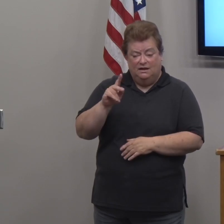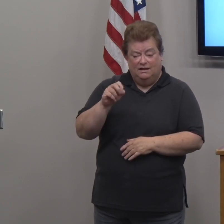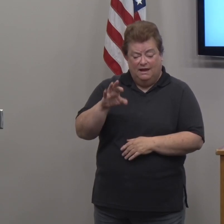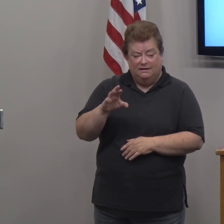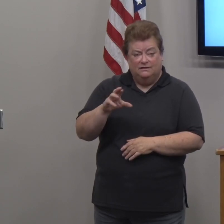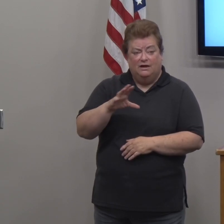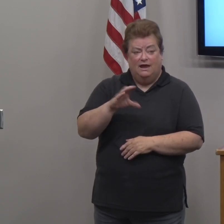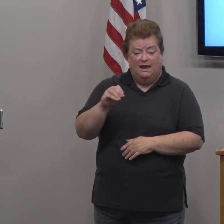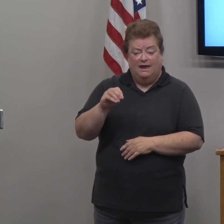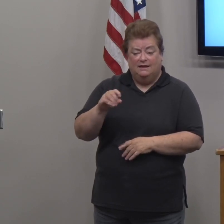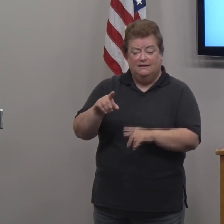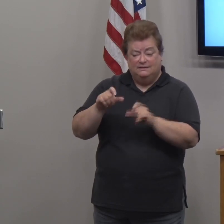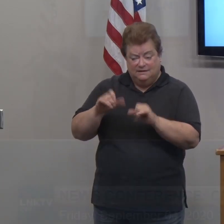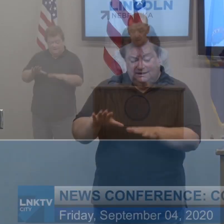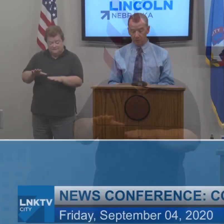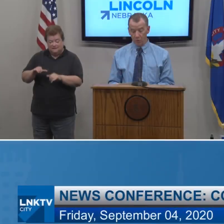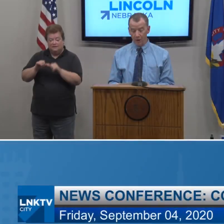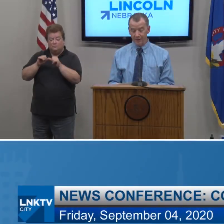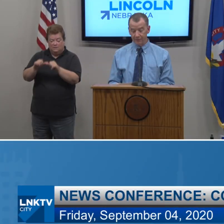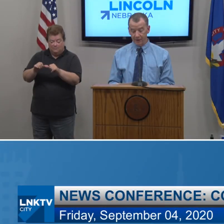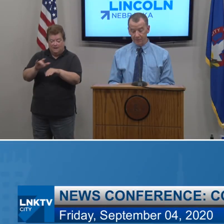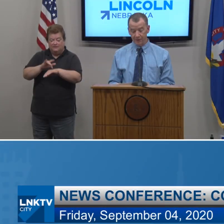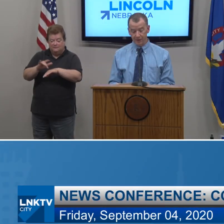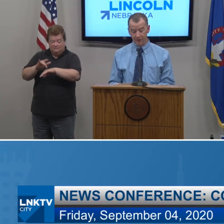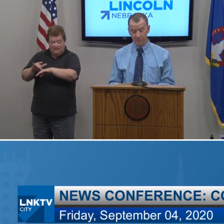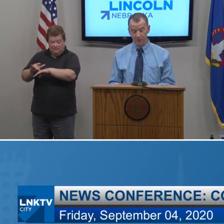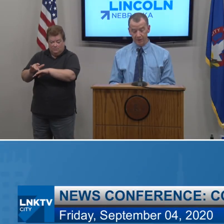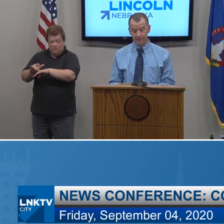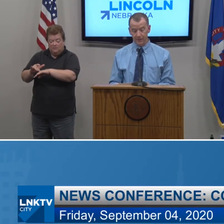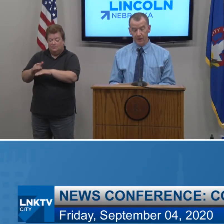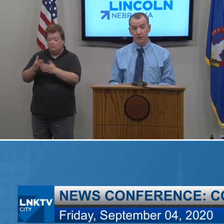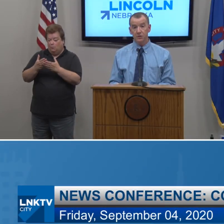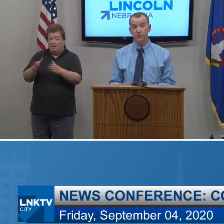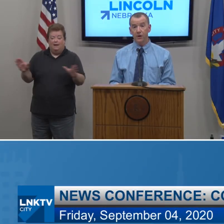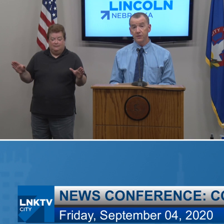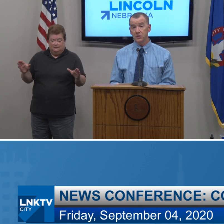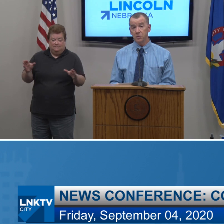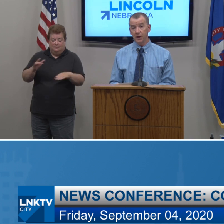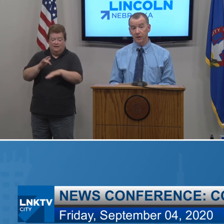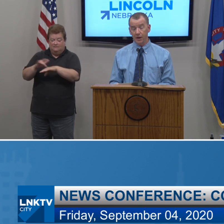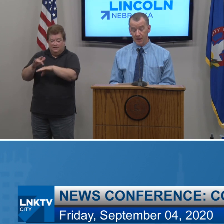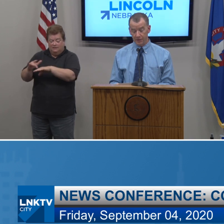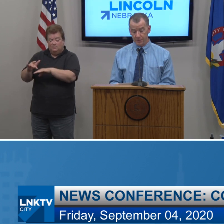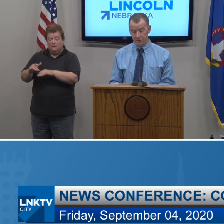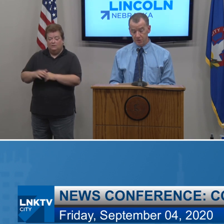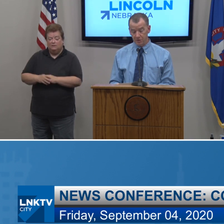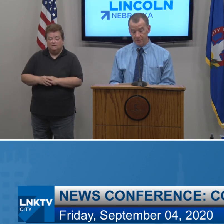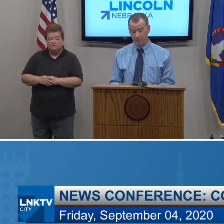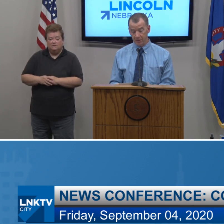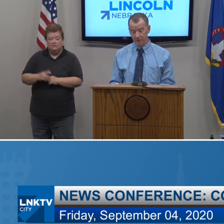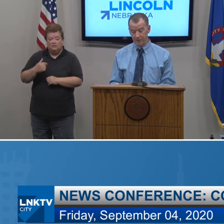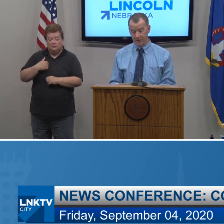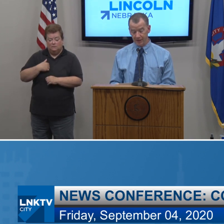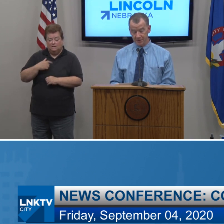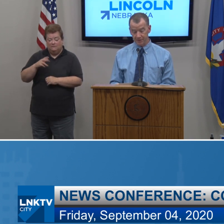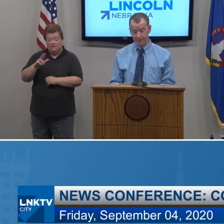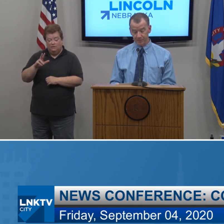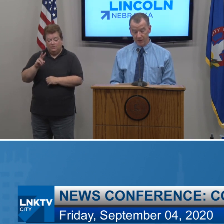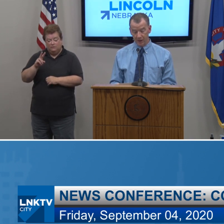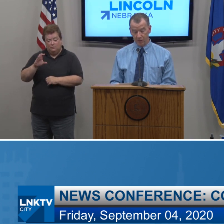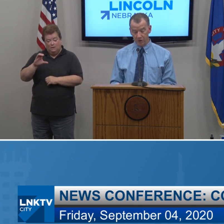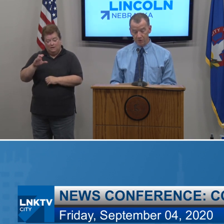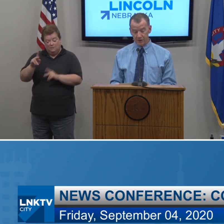testing remains widely available in the community. So far this week, about 3,200 people have been